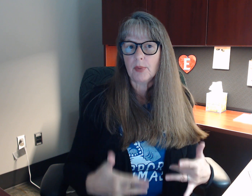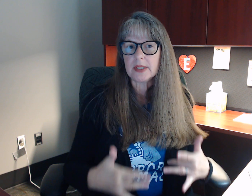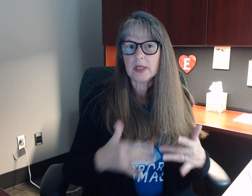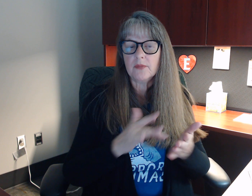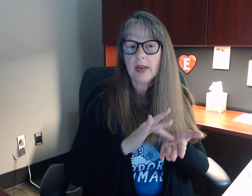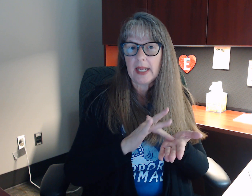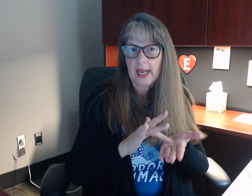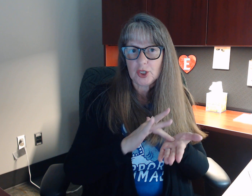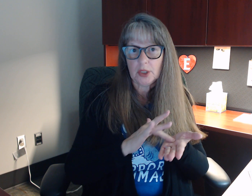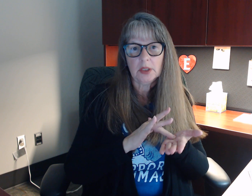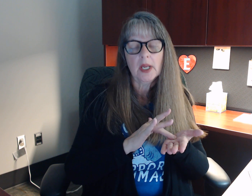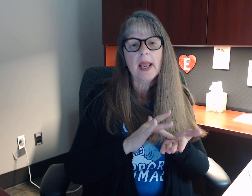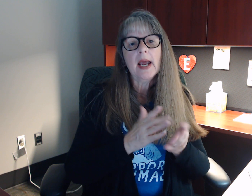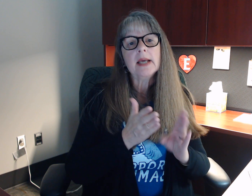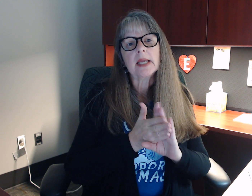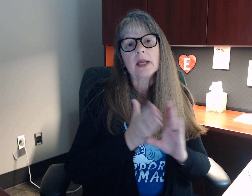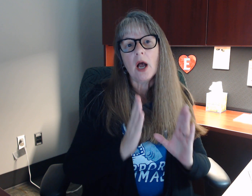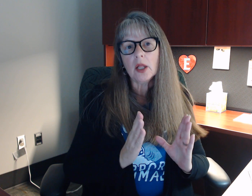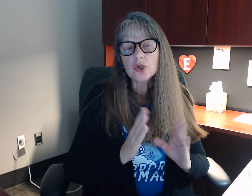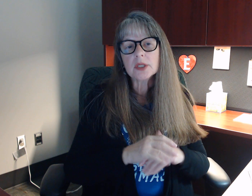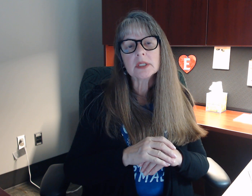antidepressive medication. A psychologist,